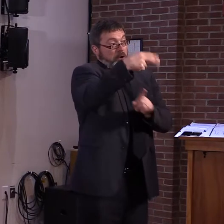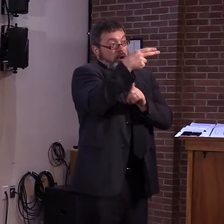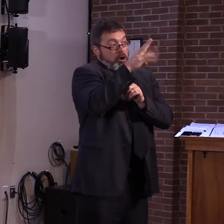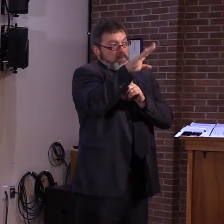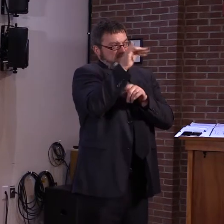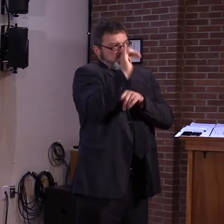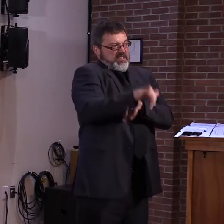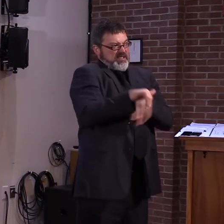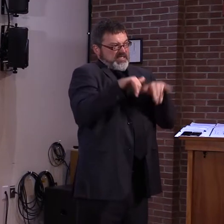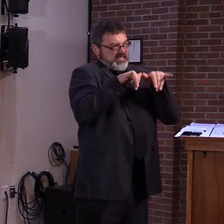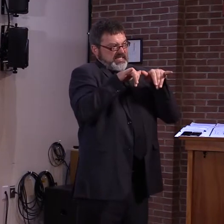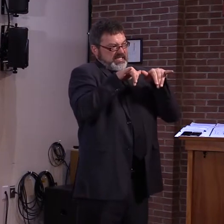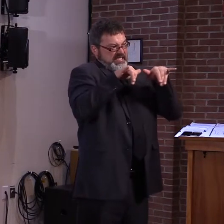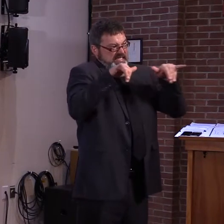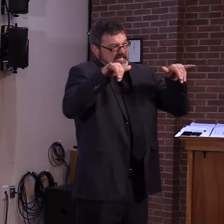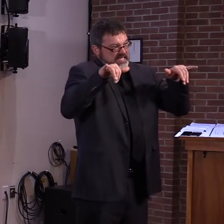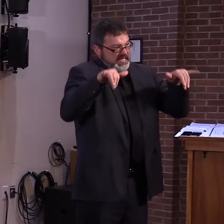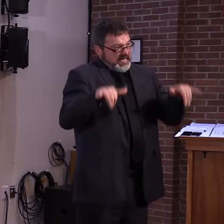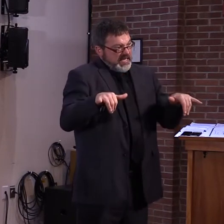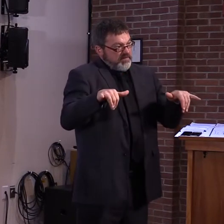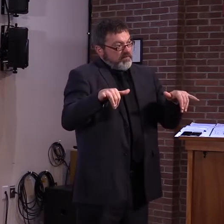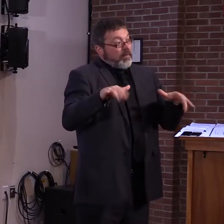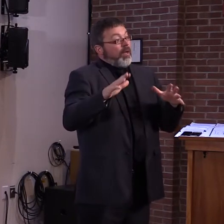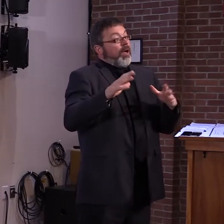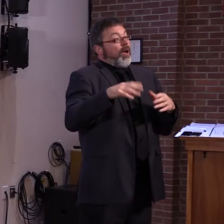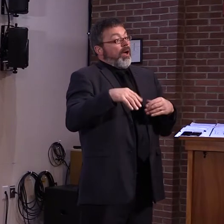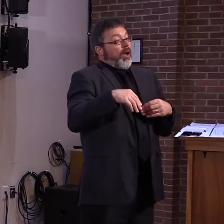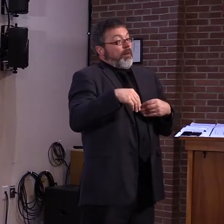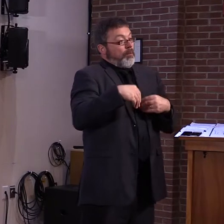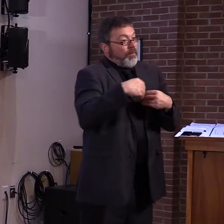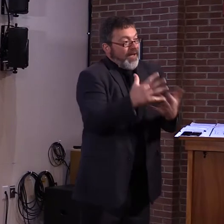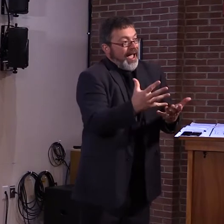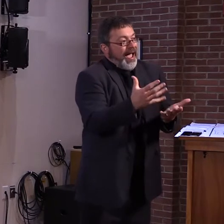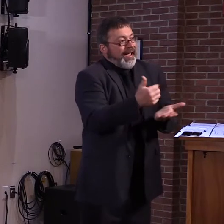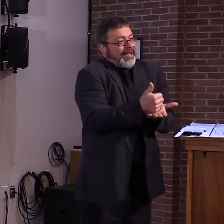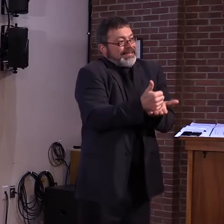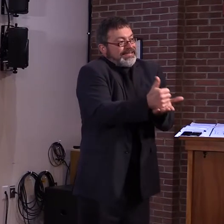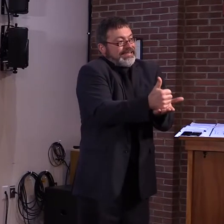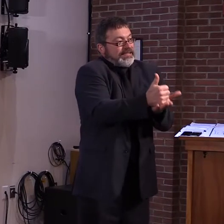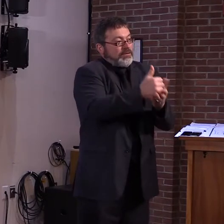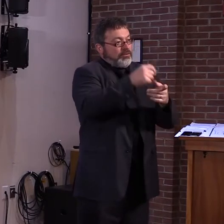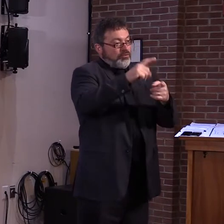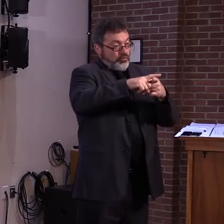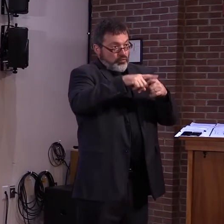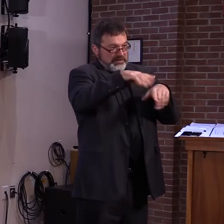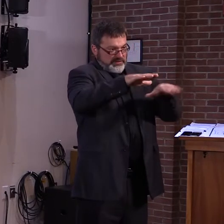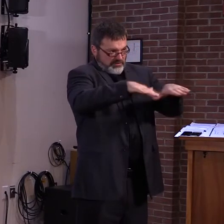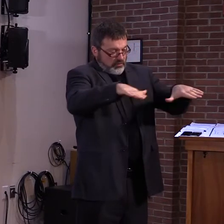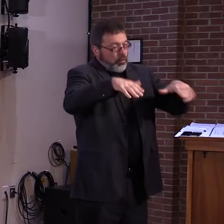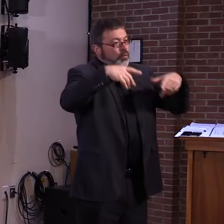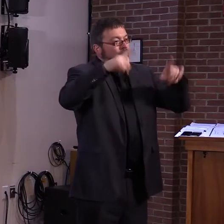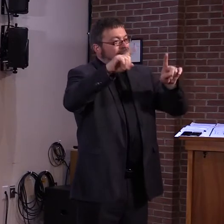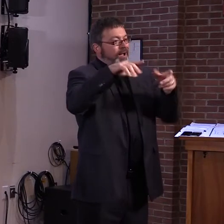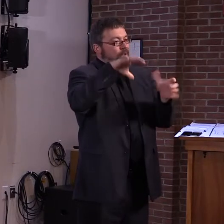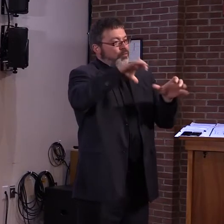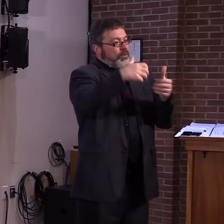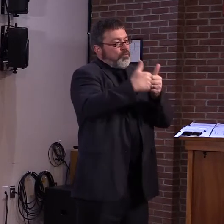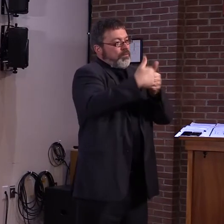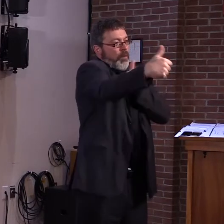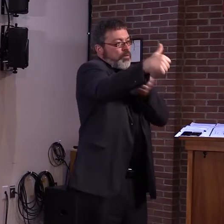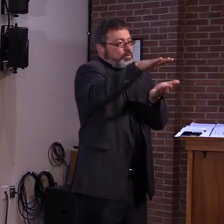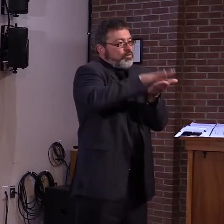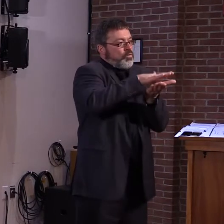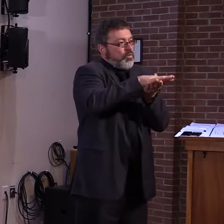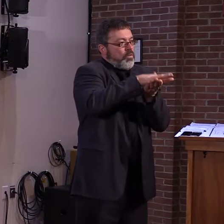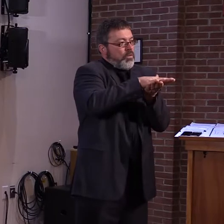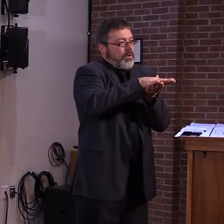children on remote learning days without harming the existing network of early childhood,